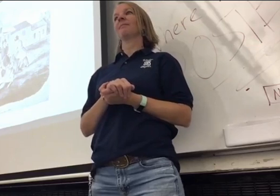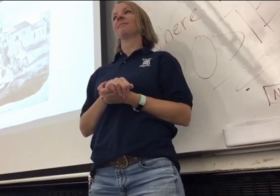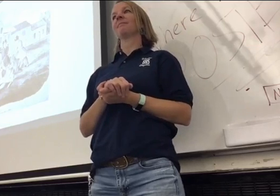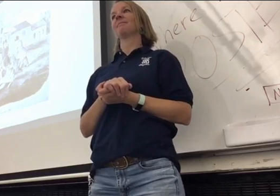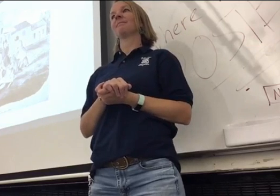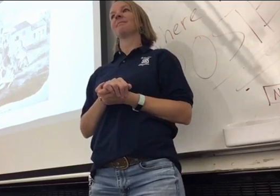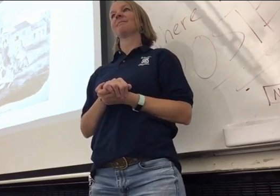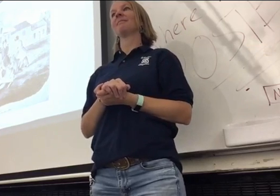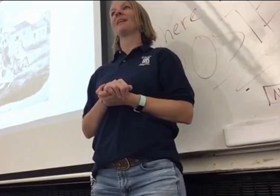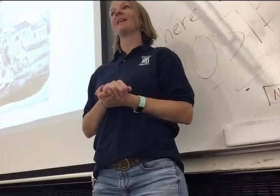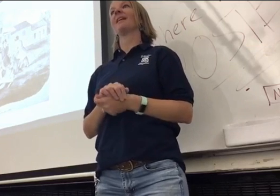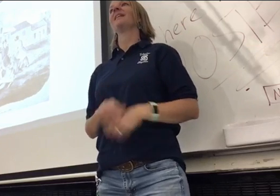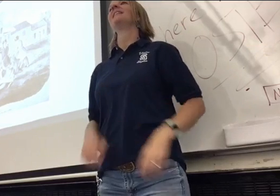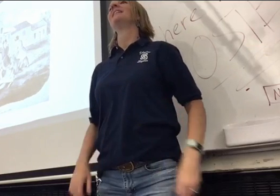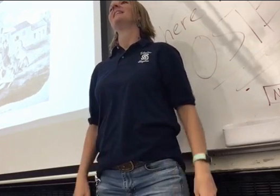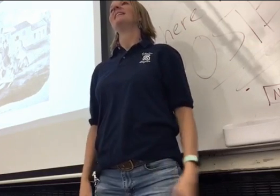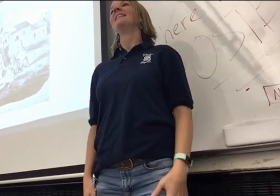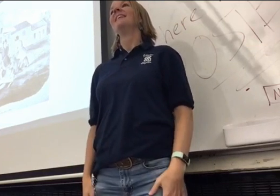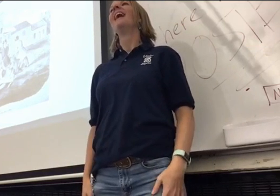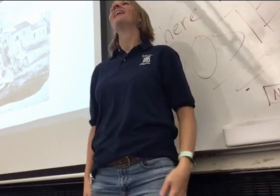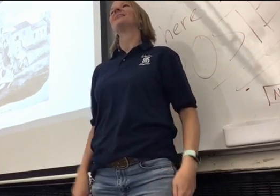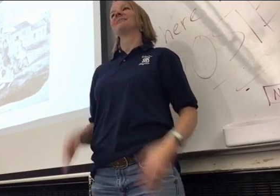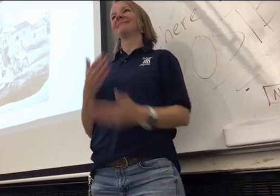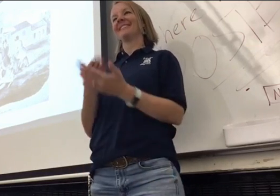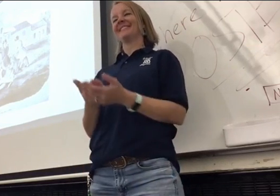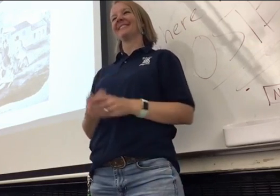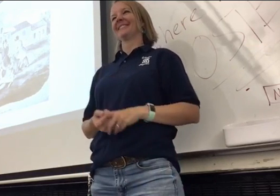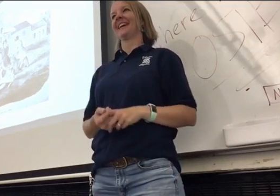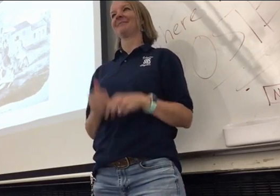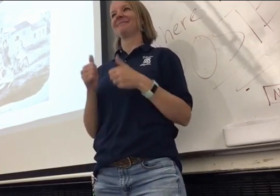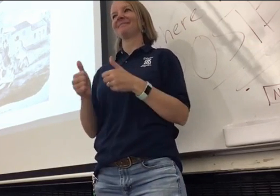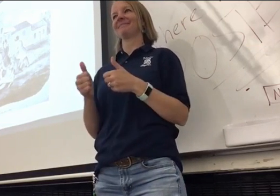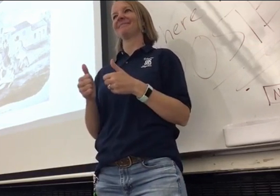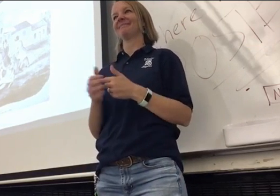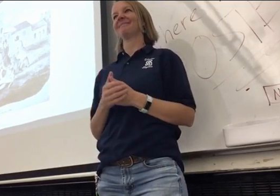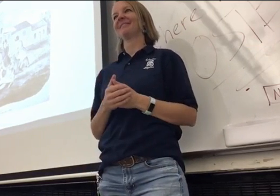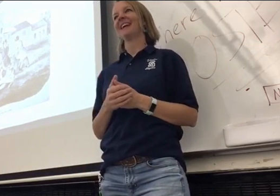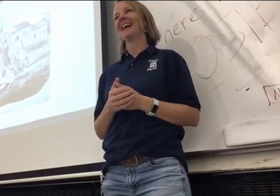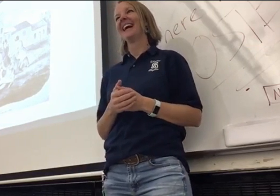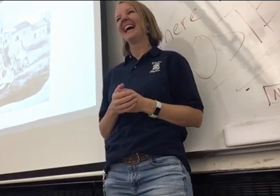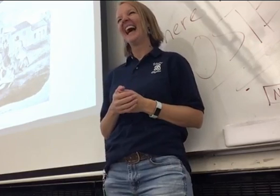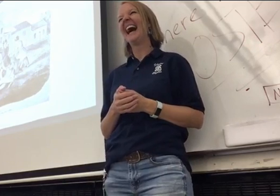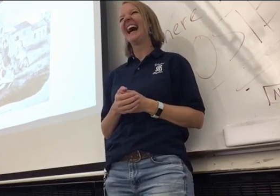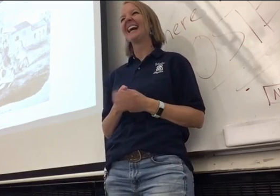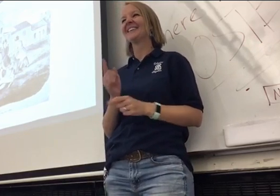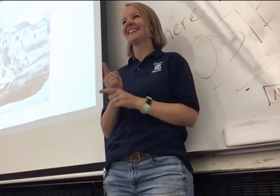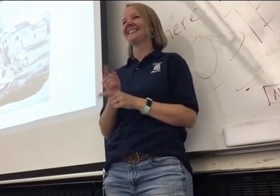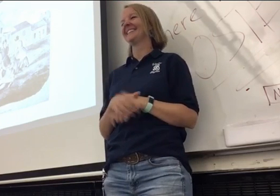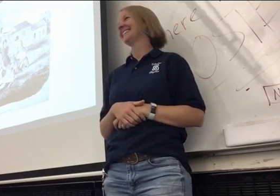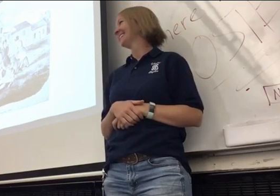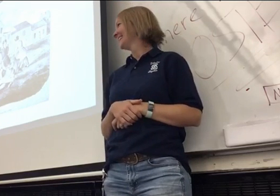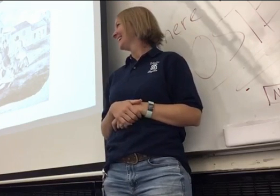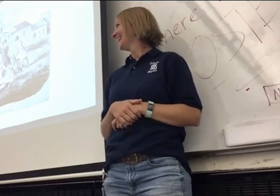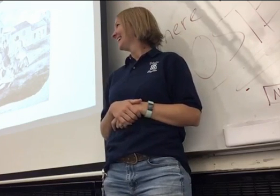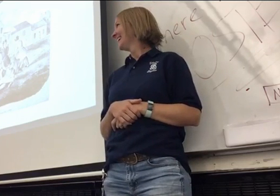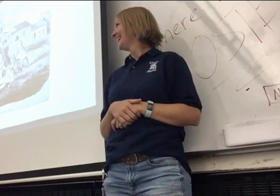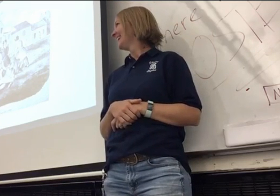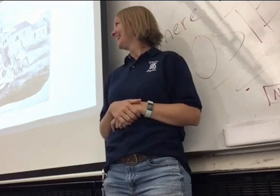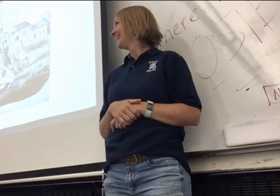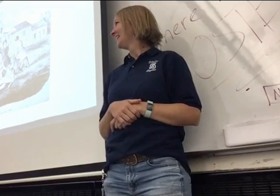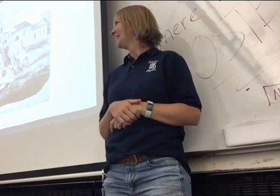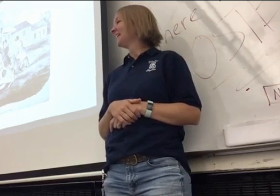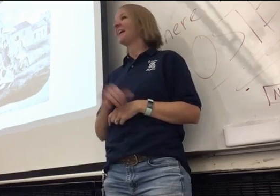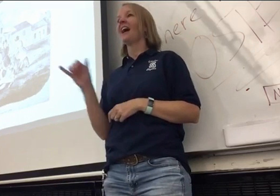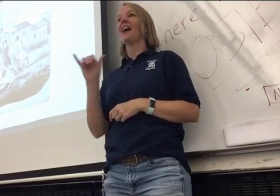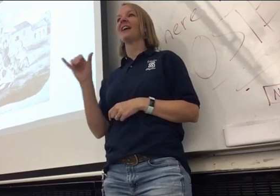All right. Okay. Also,